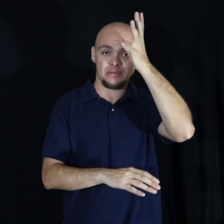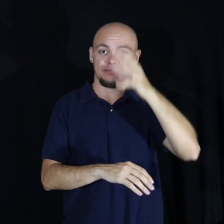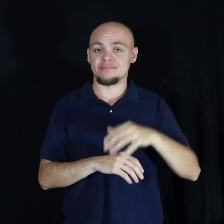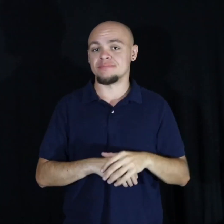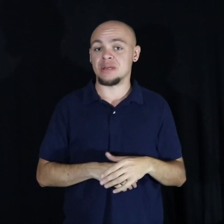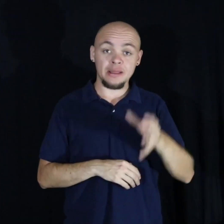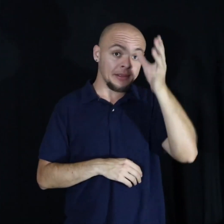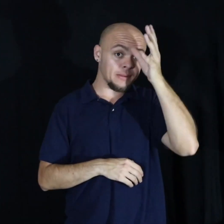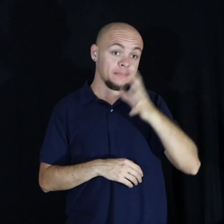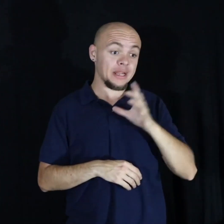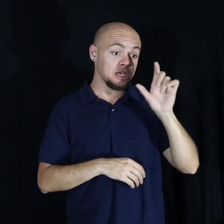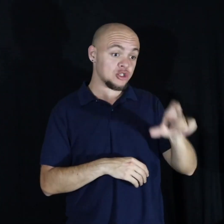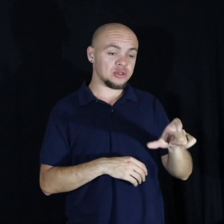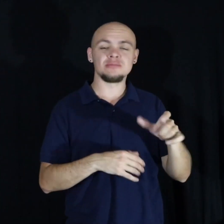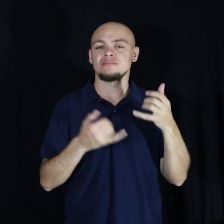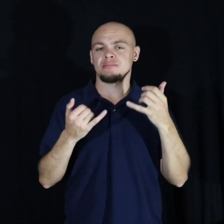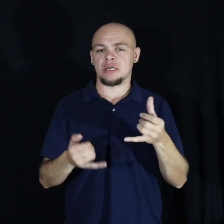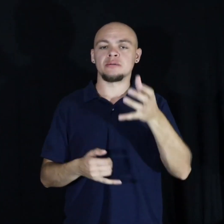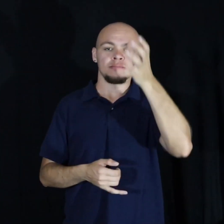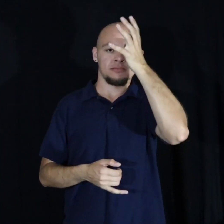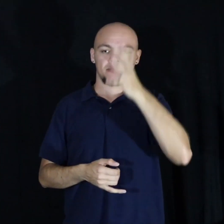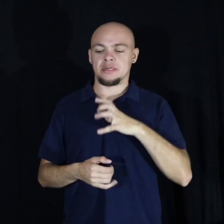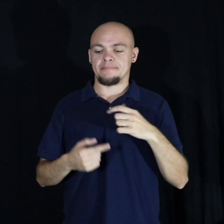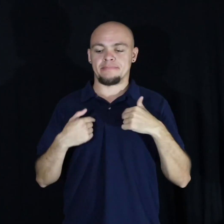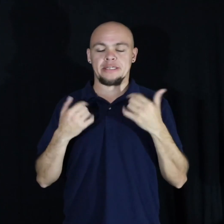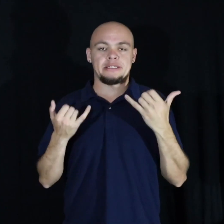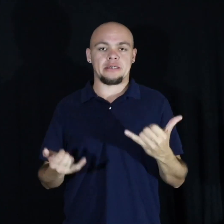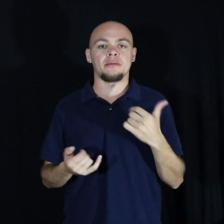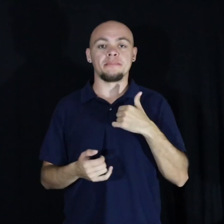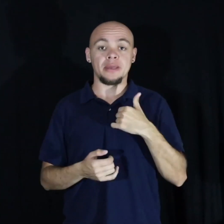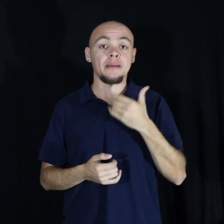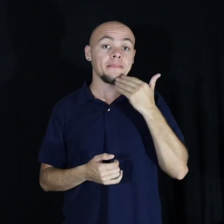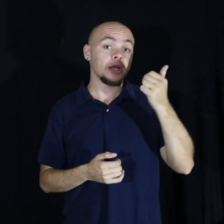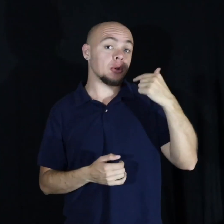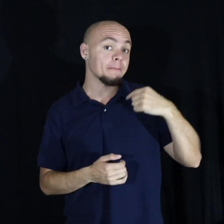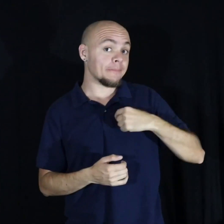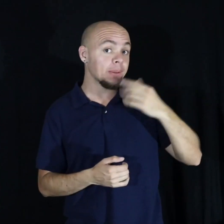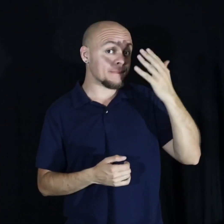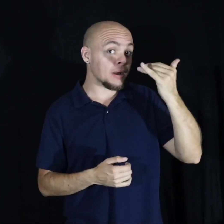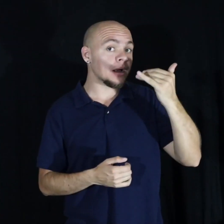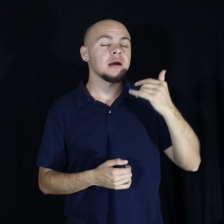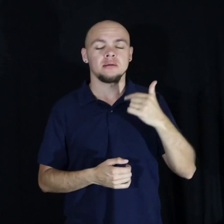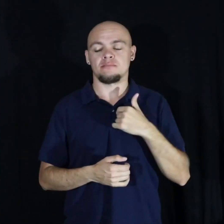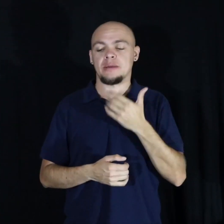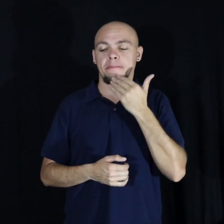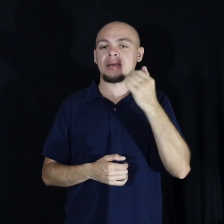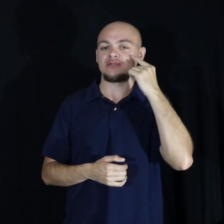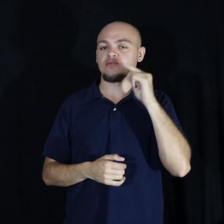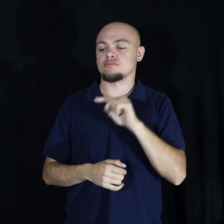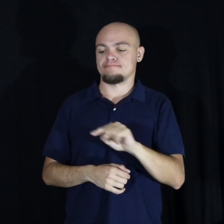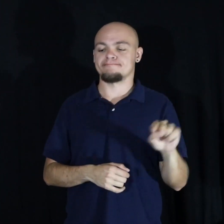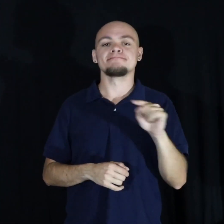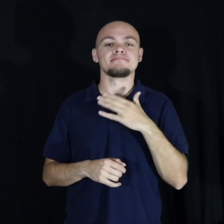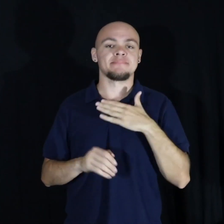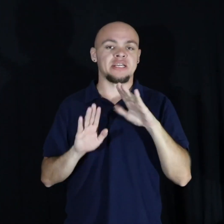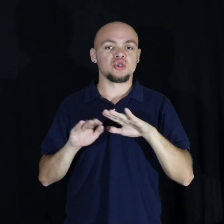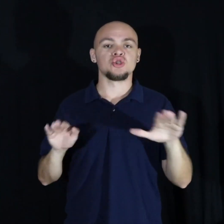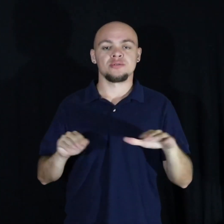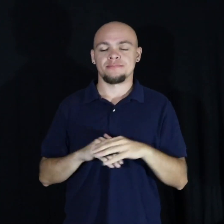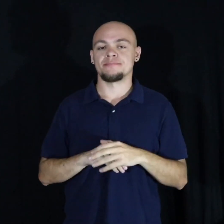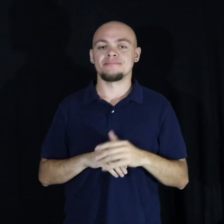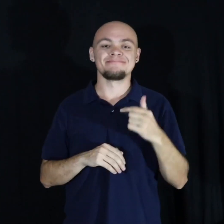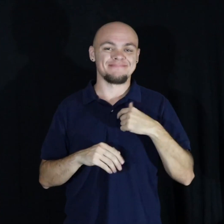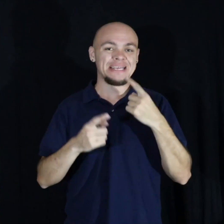man I should have been is the man that I am today. I'm a better me because I had to be the best for my children. I am